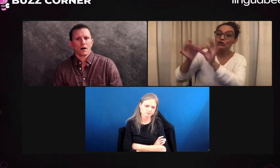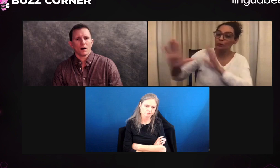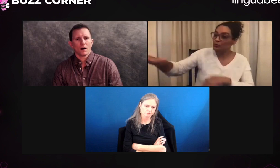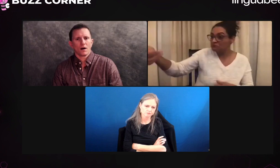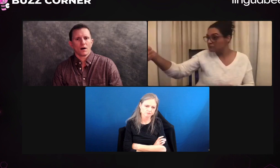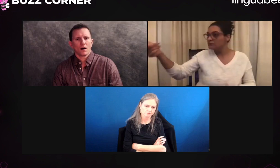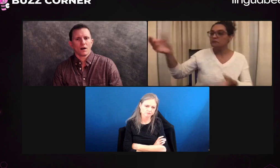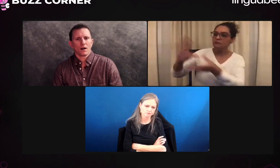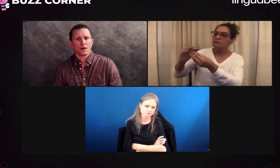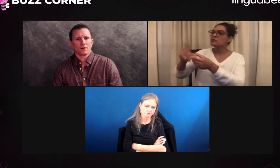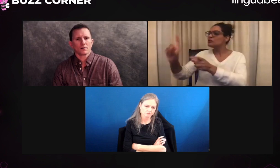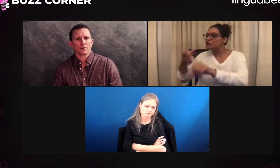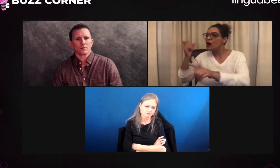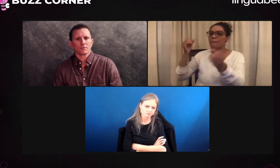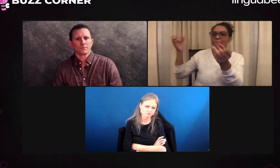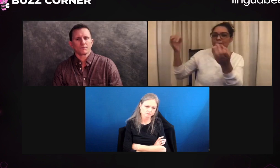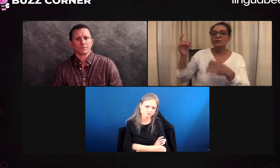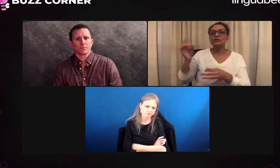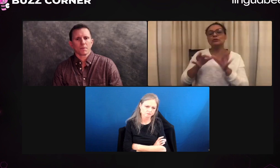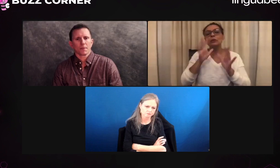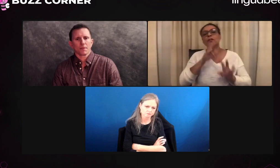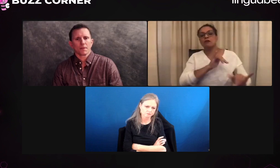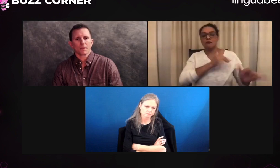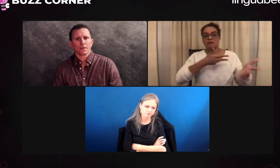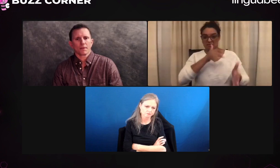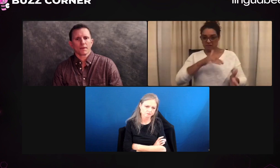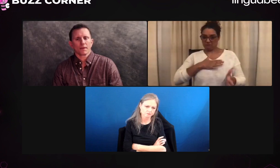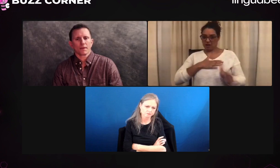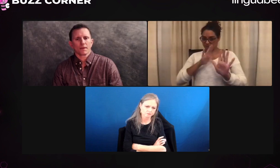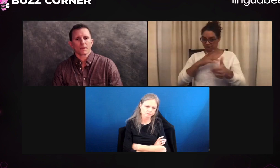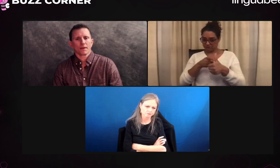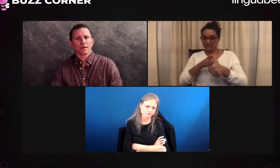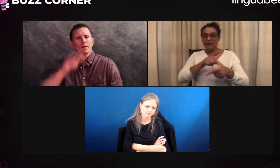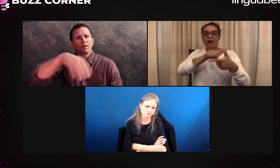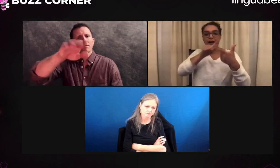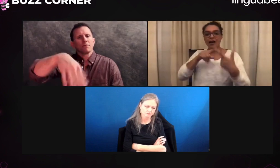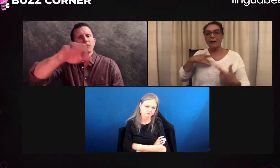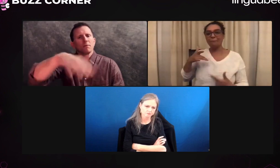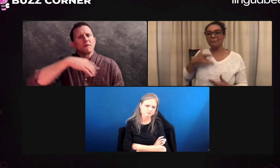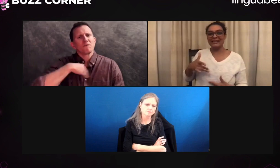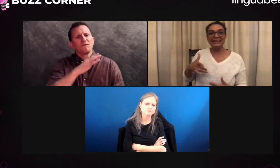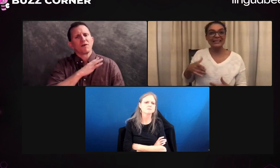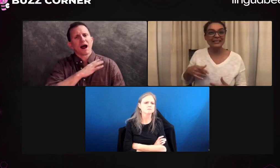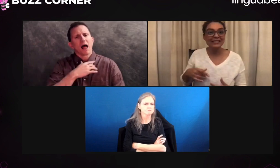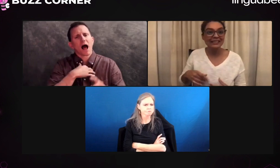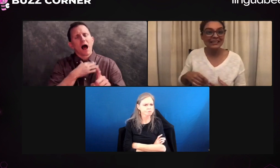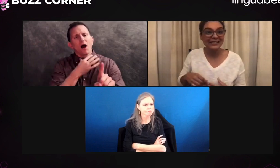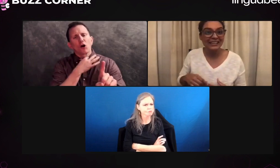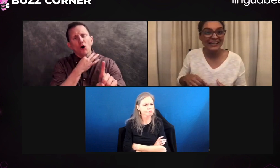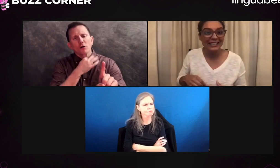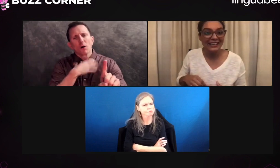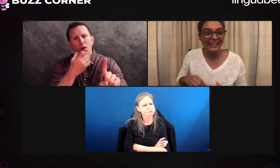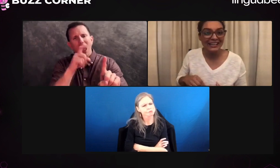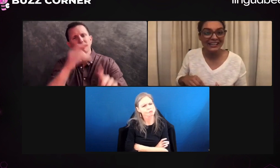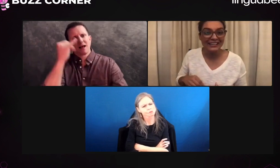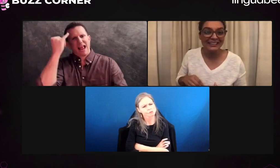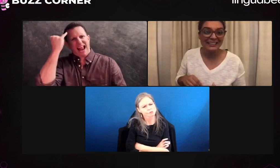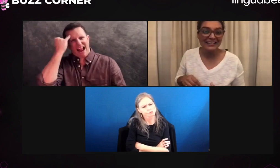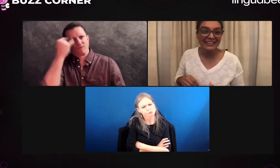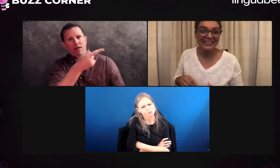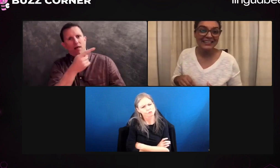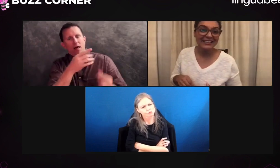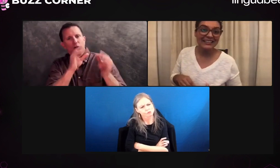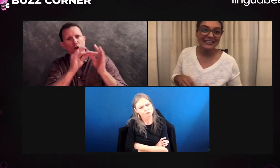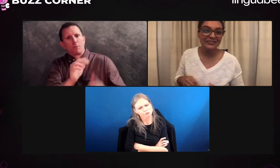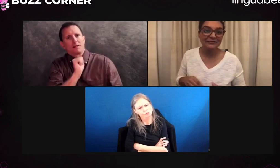we talk to the interpreter beforehand, to know if the interpreter is a match for myself and what I